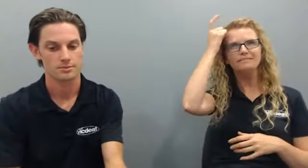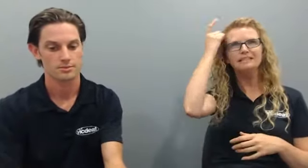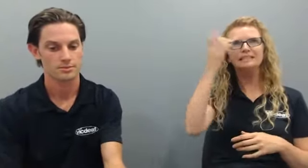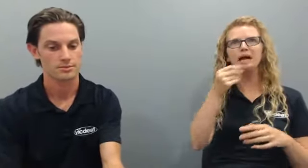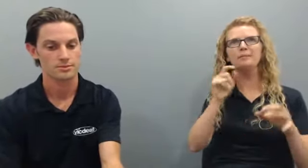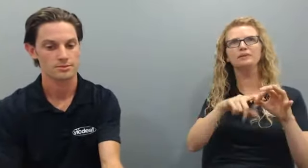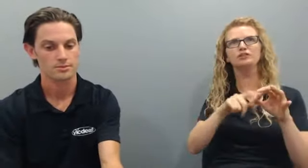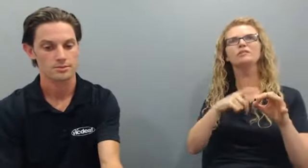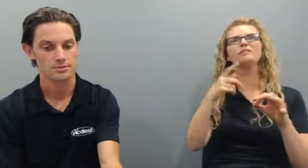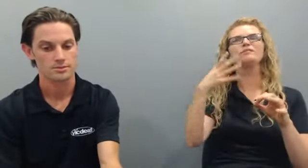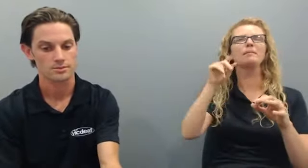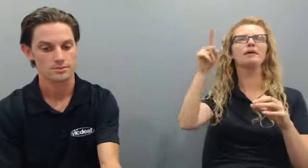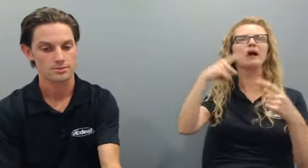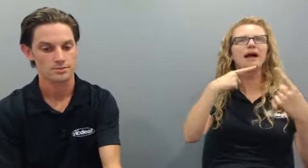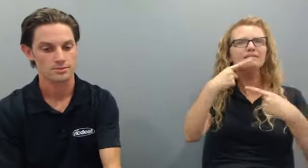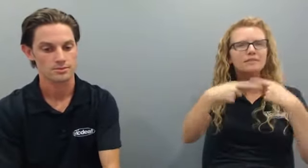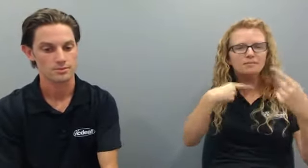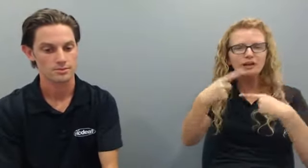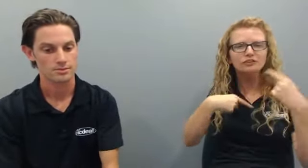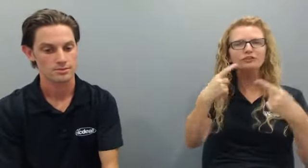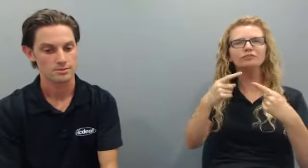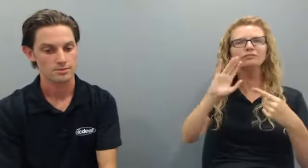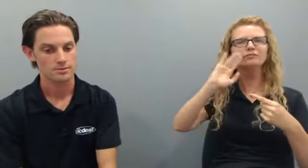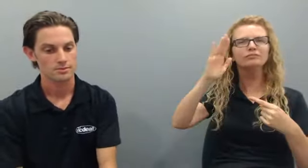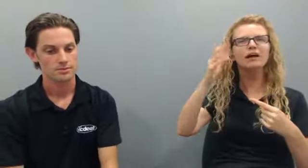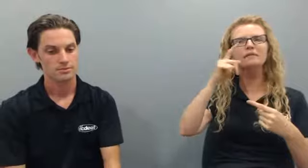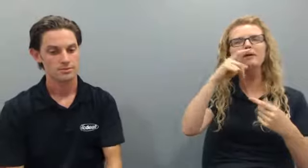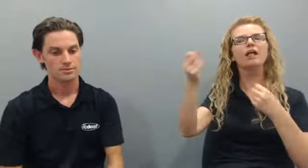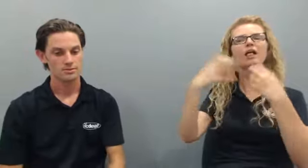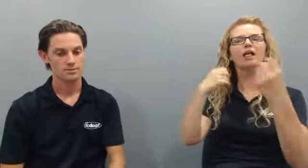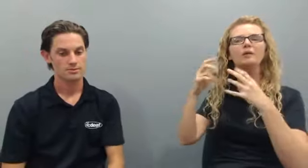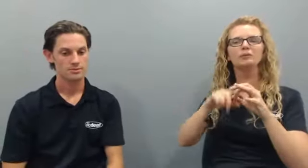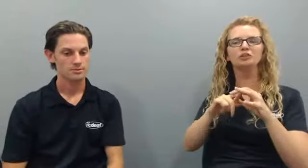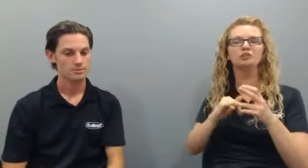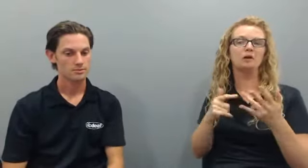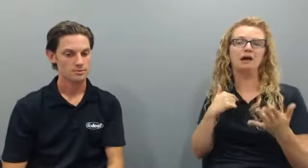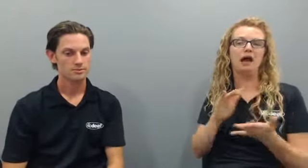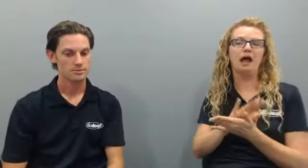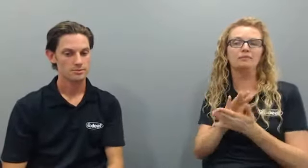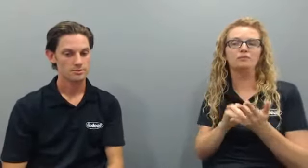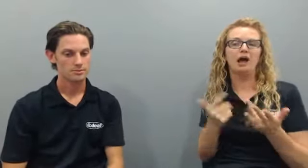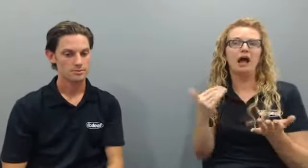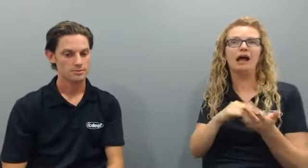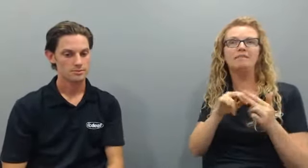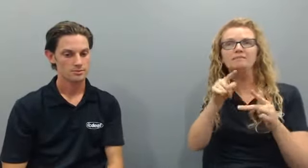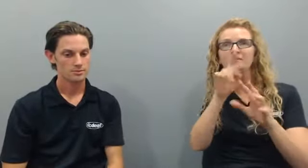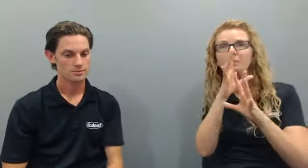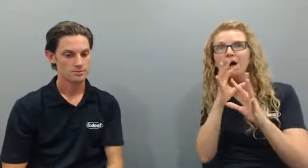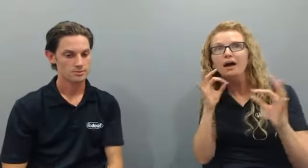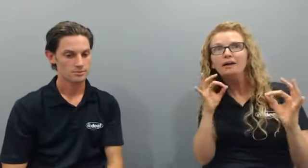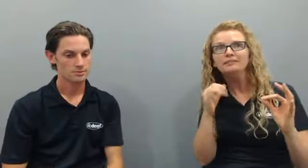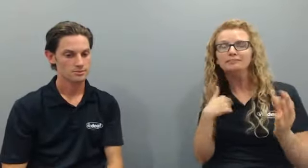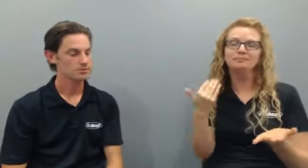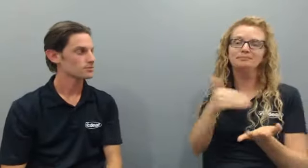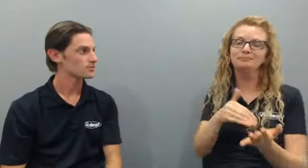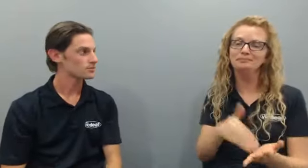Daniel and I have pre-prepared some questions that have come across us at different information sessions. So if things are all